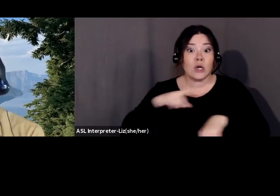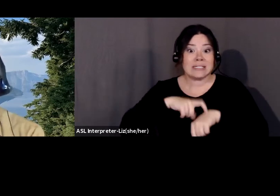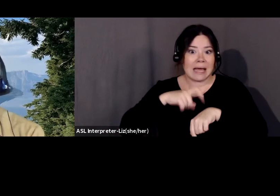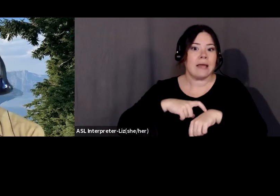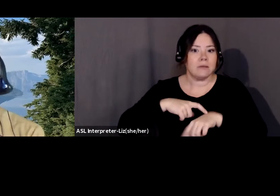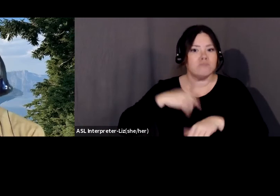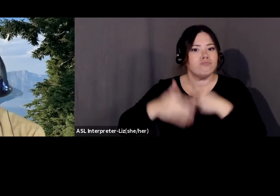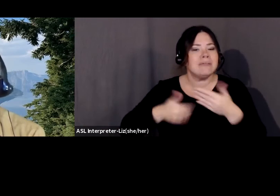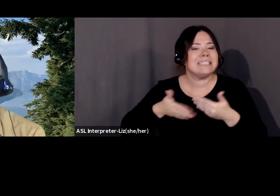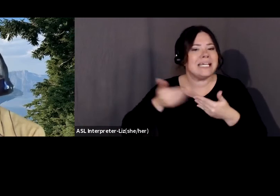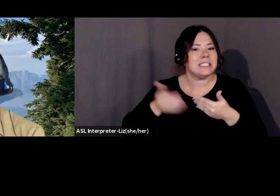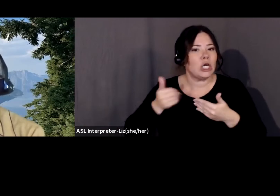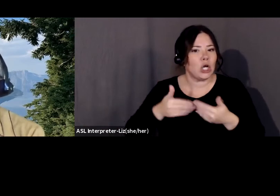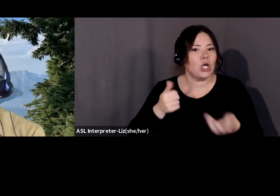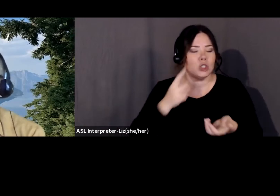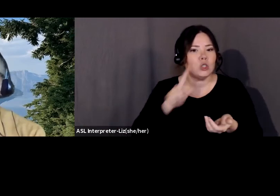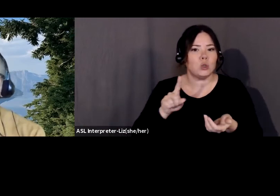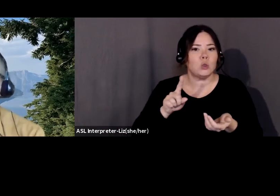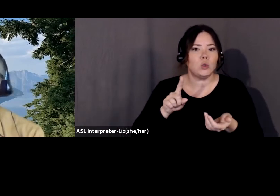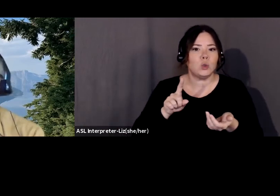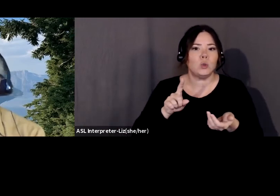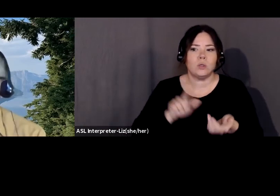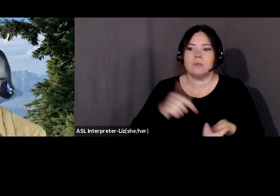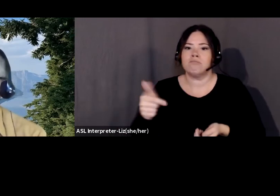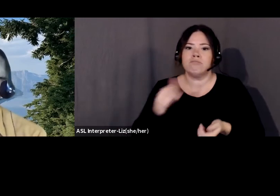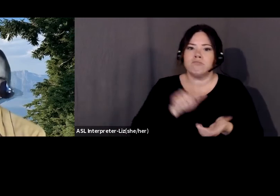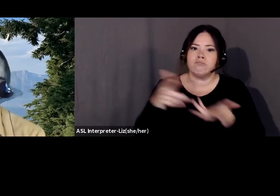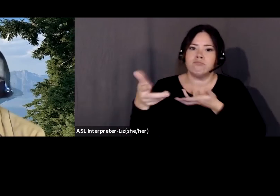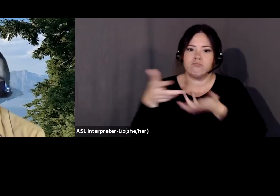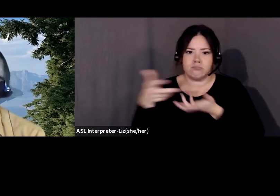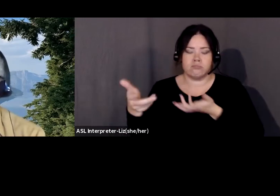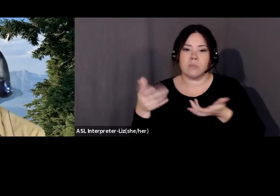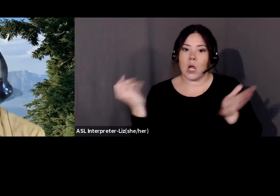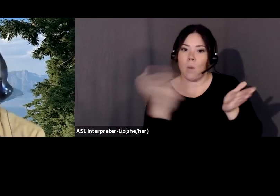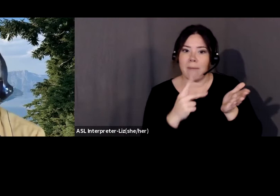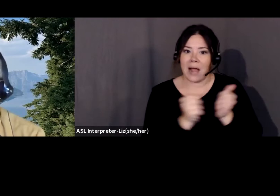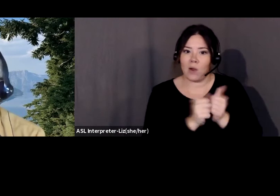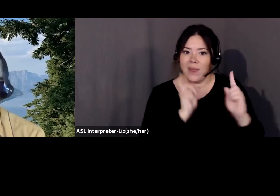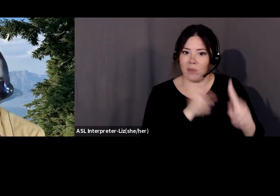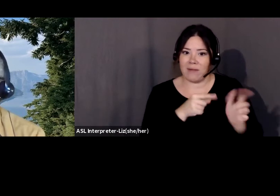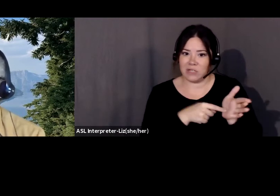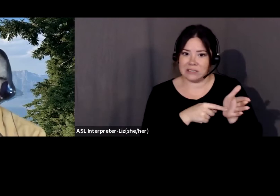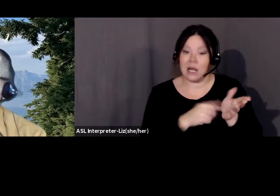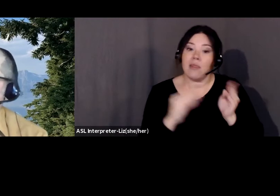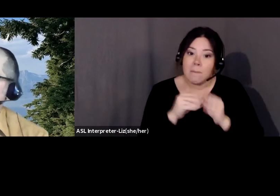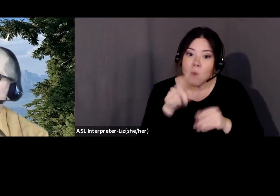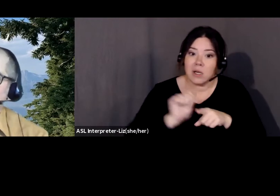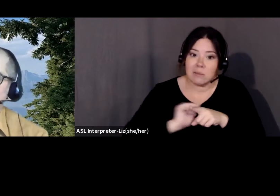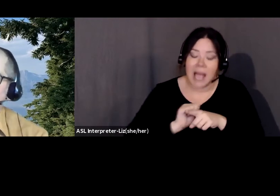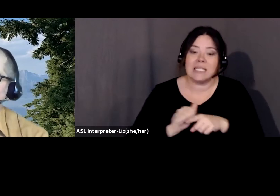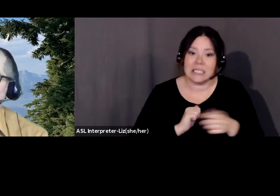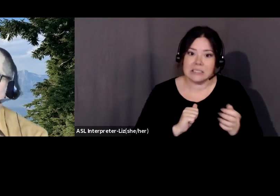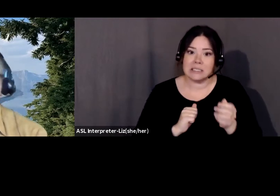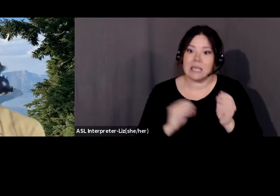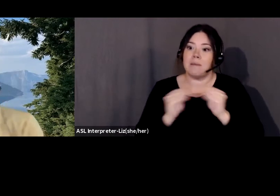to constructively check your colleagues and bring them back to that the more you do it. And if you do so in a constructive,